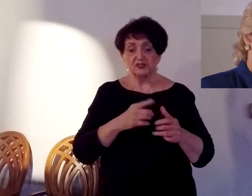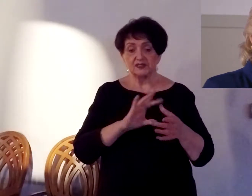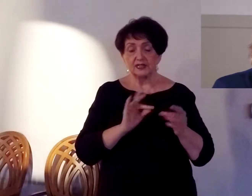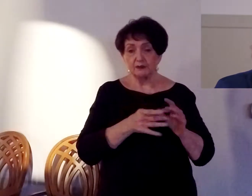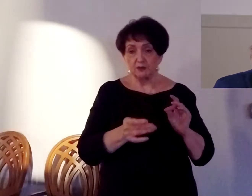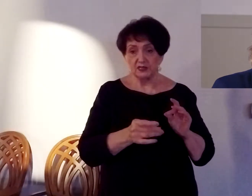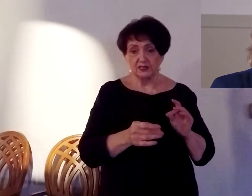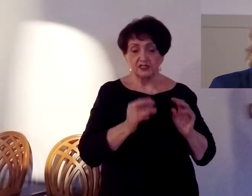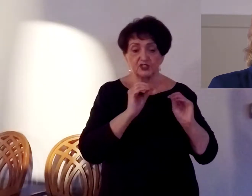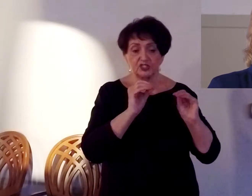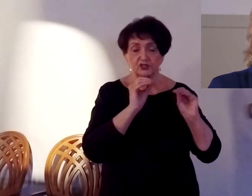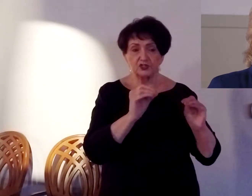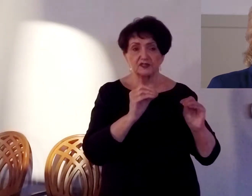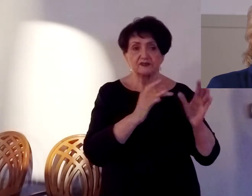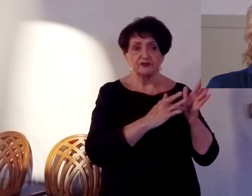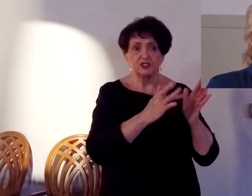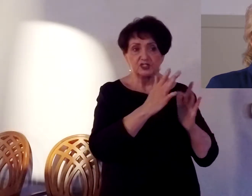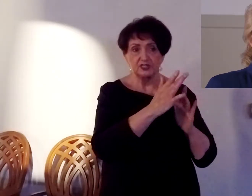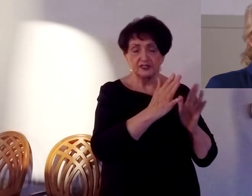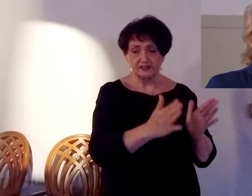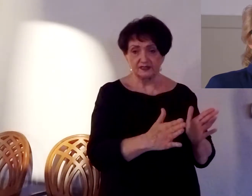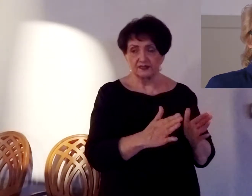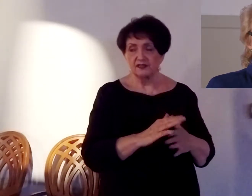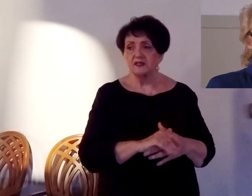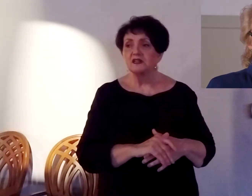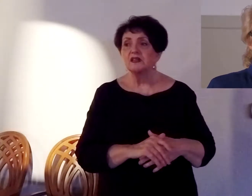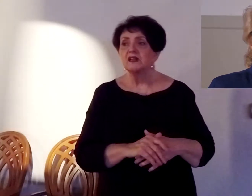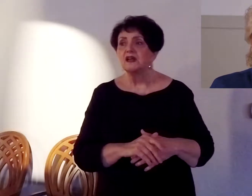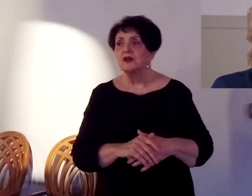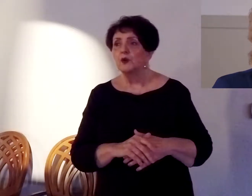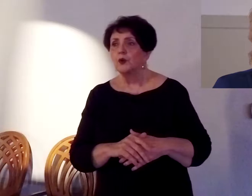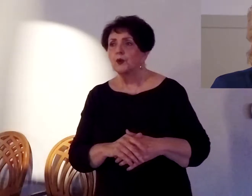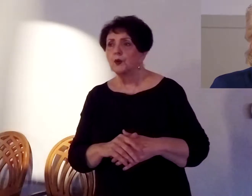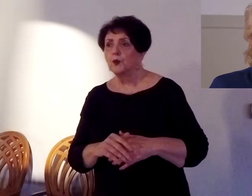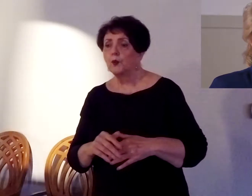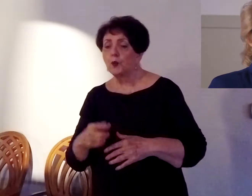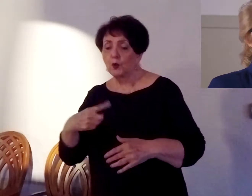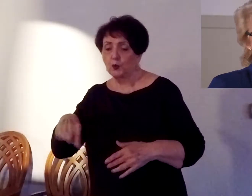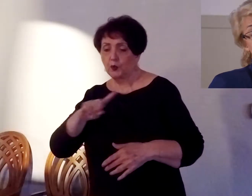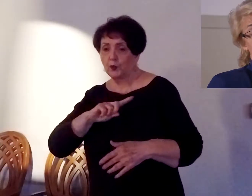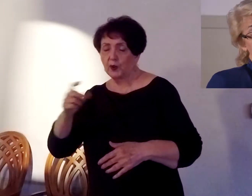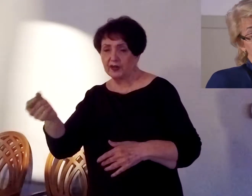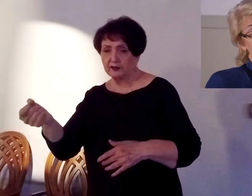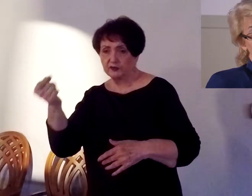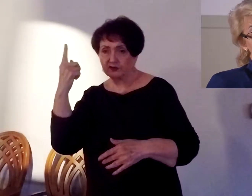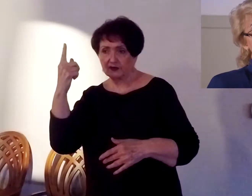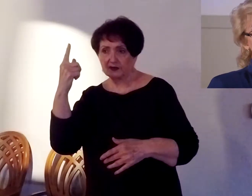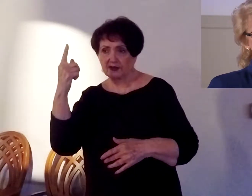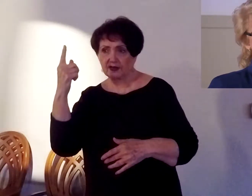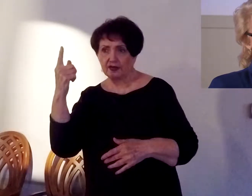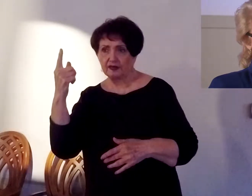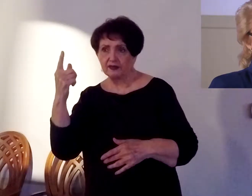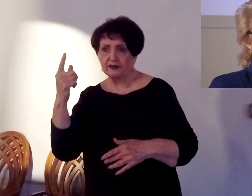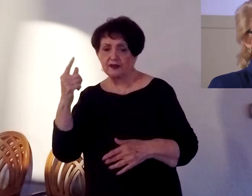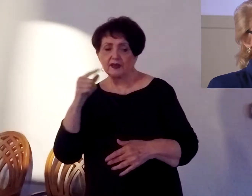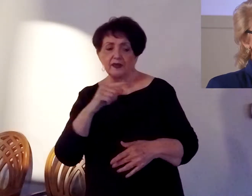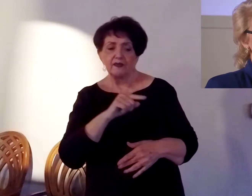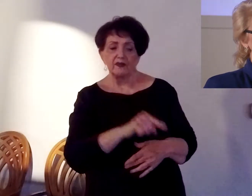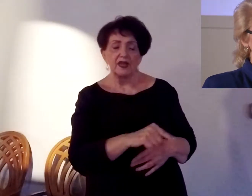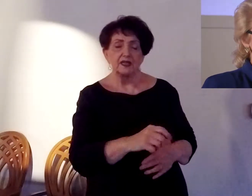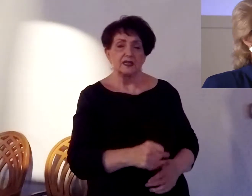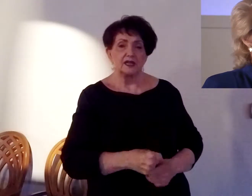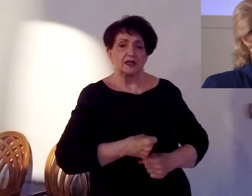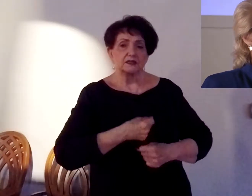Jesus. So what New Thought in Science of Mind understands is that Jesus